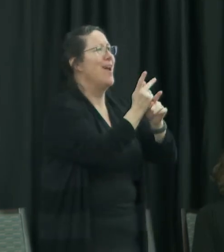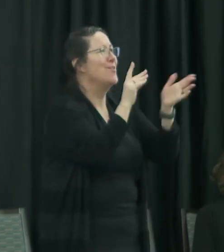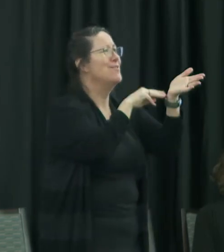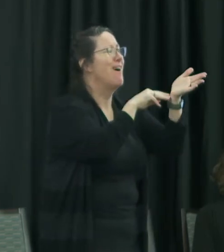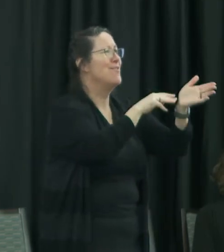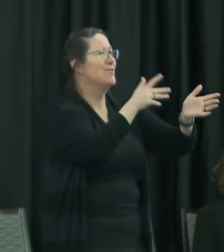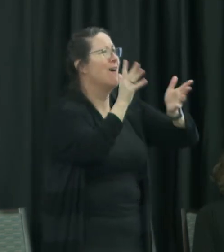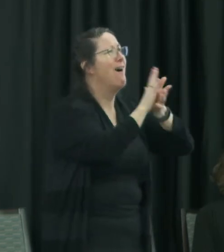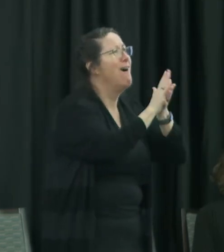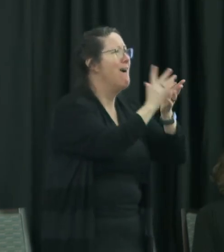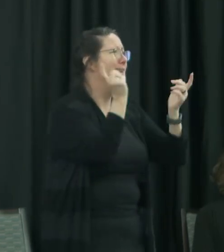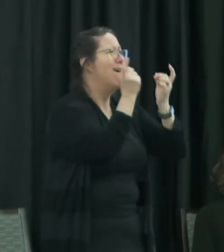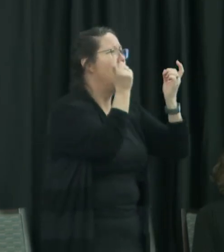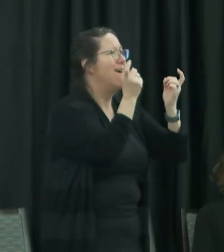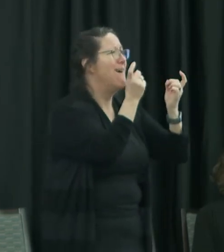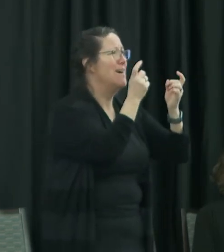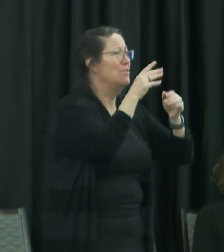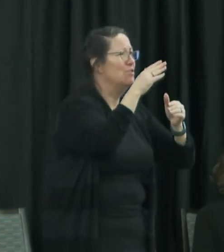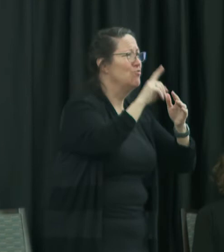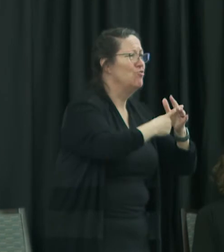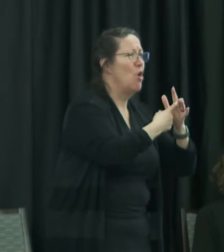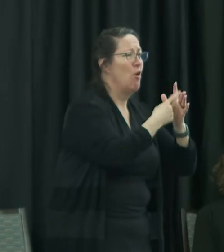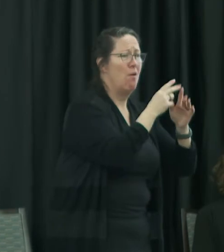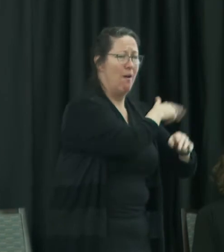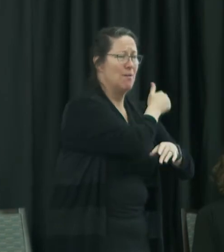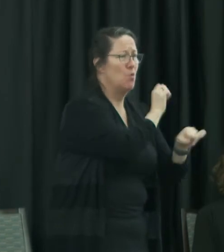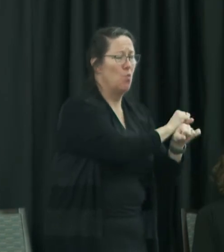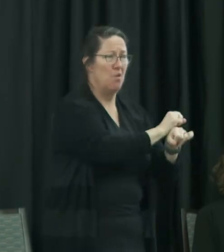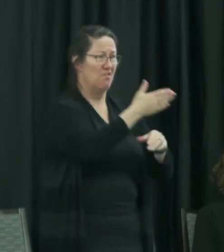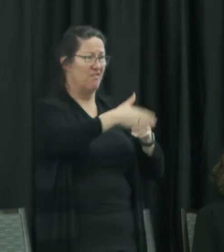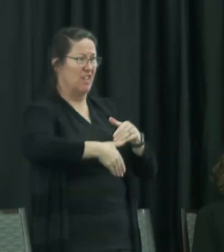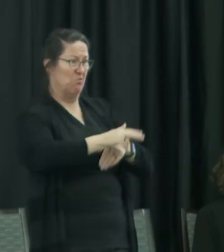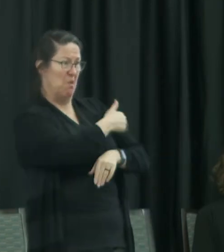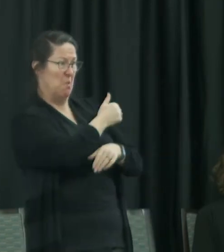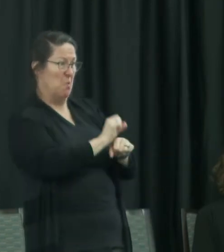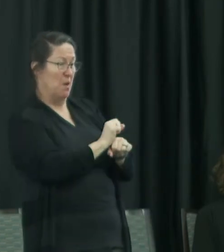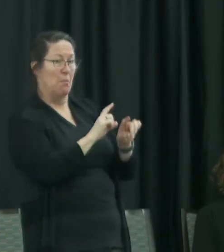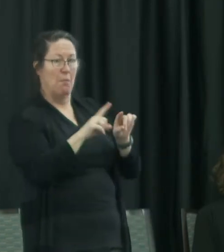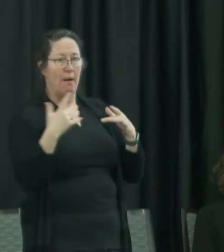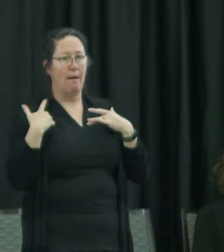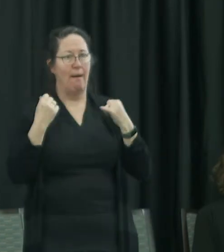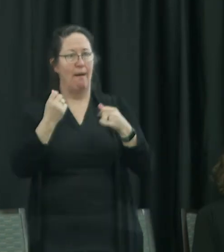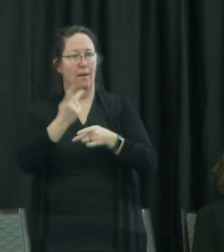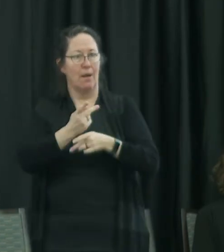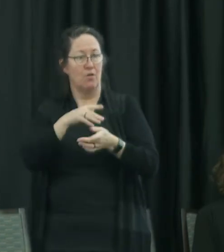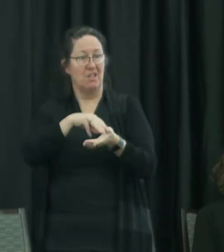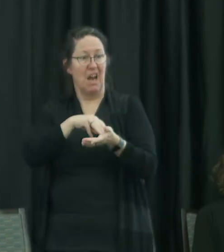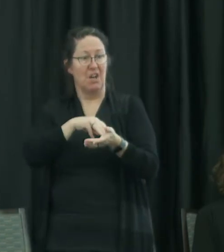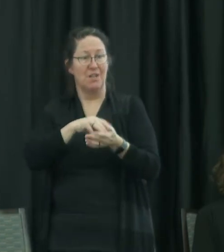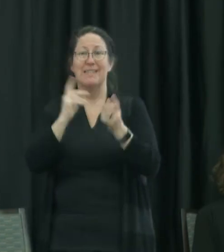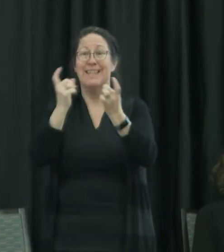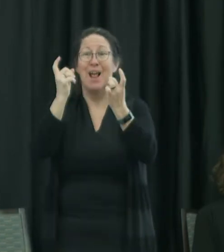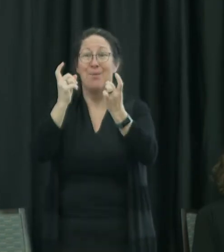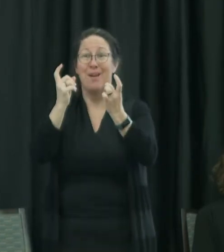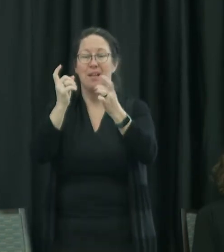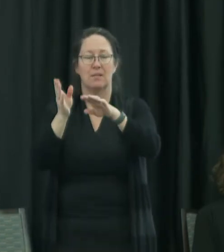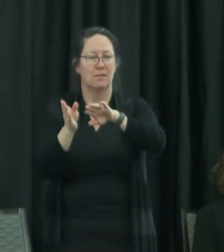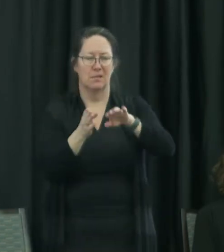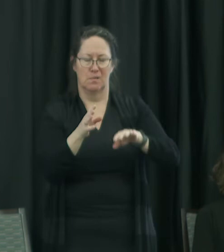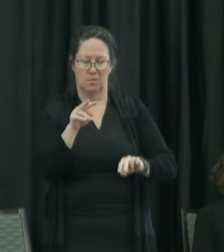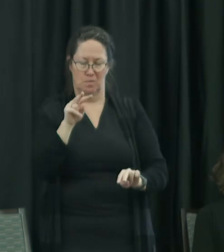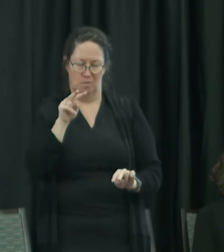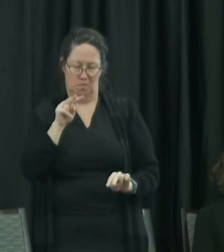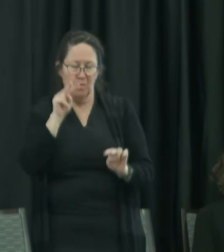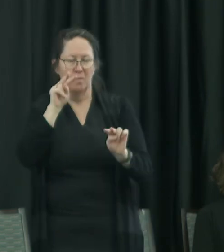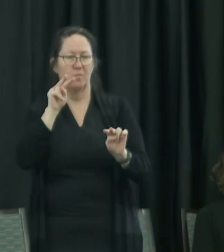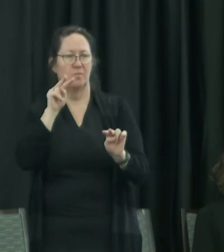doctors at the beginning and end of their shifts. However, healthcare workers and doctors went from being celebrated to, in many